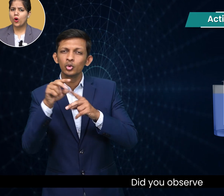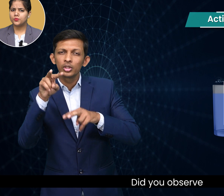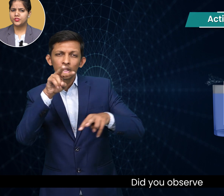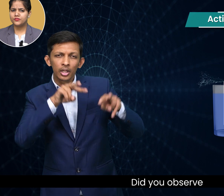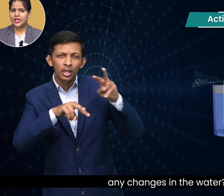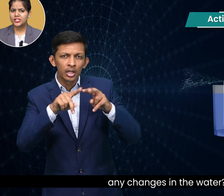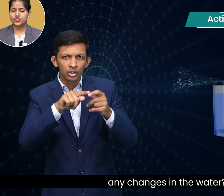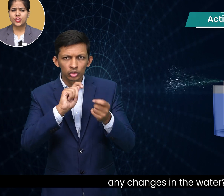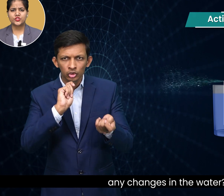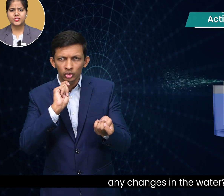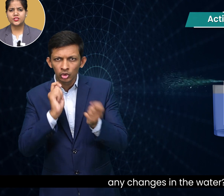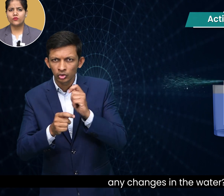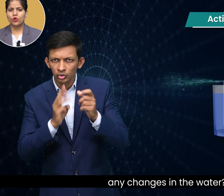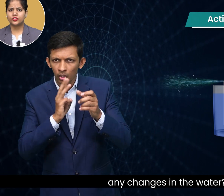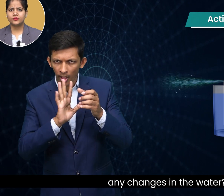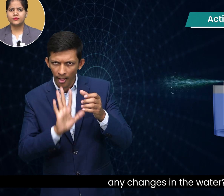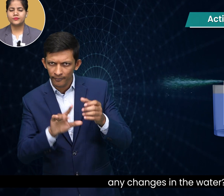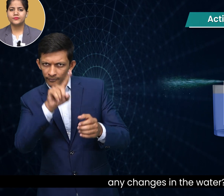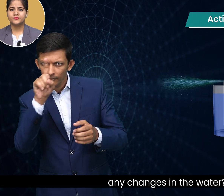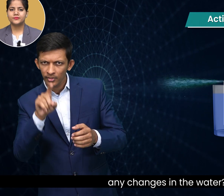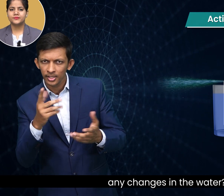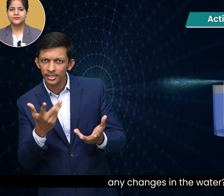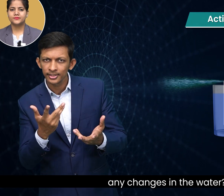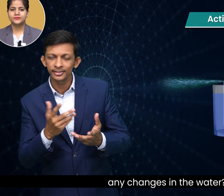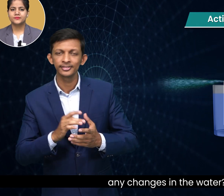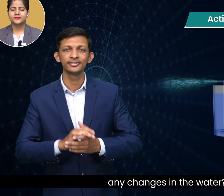Did you observe any changes in the water?